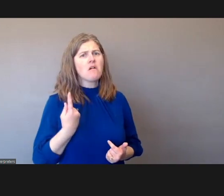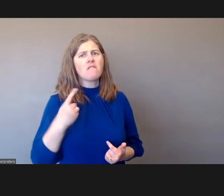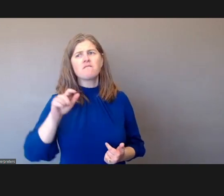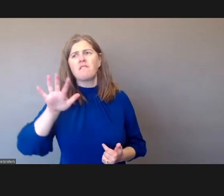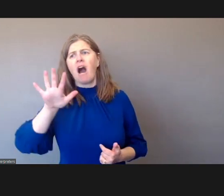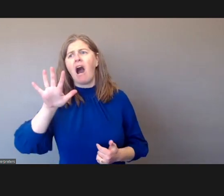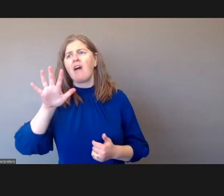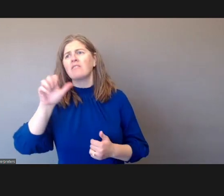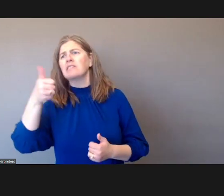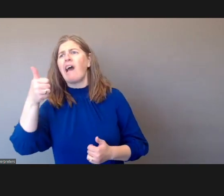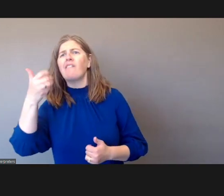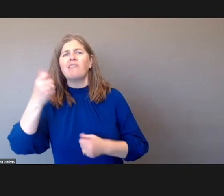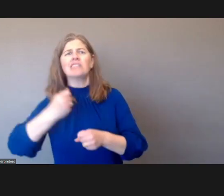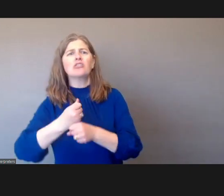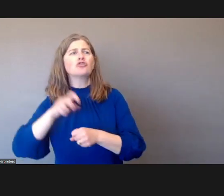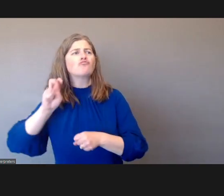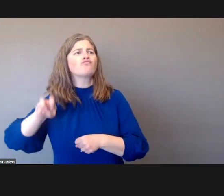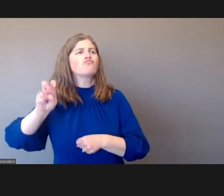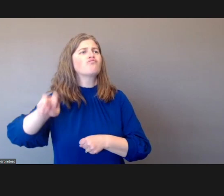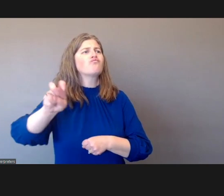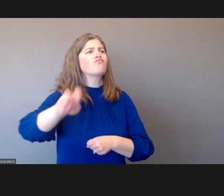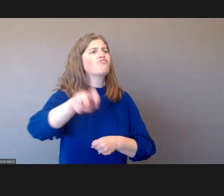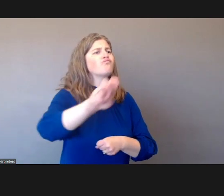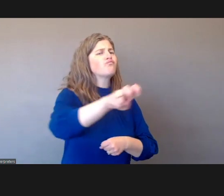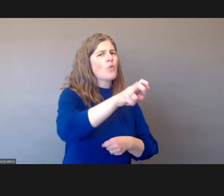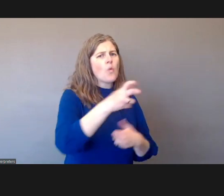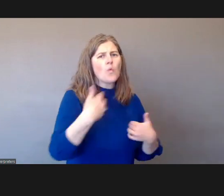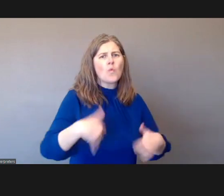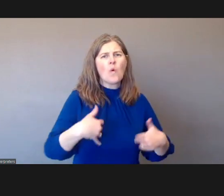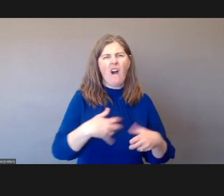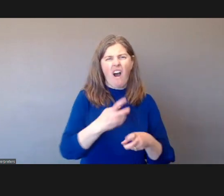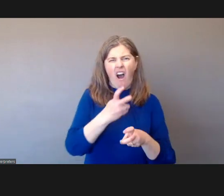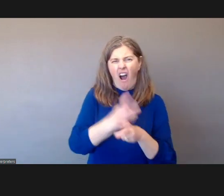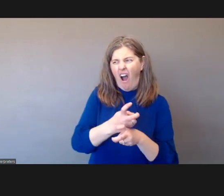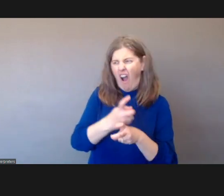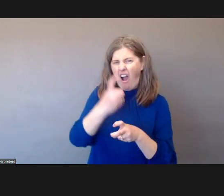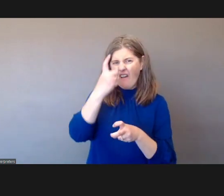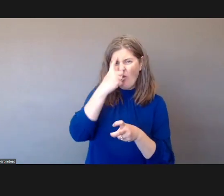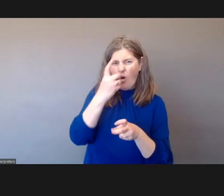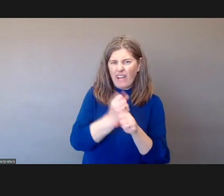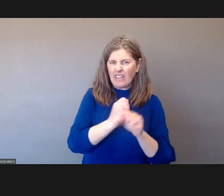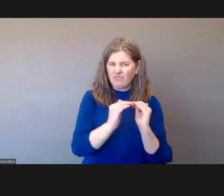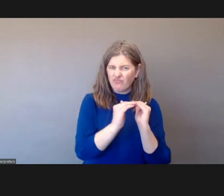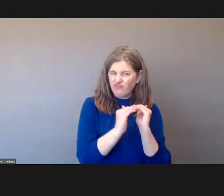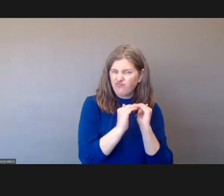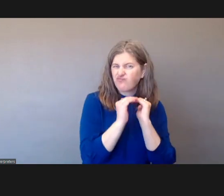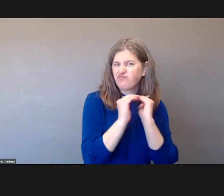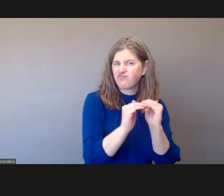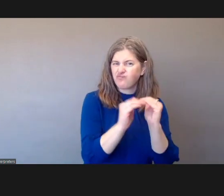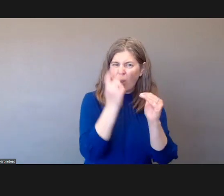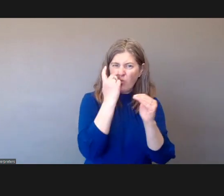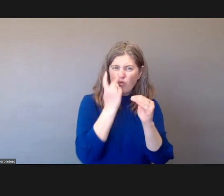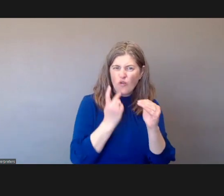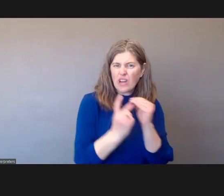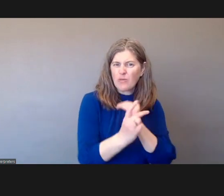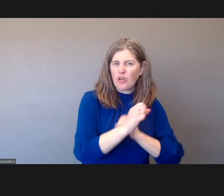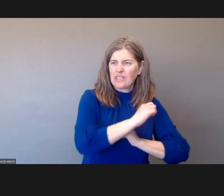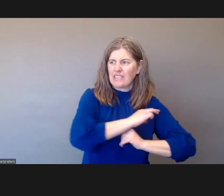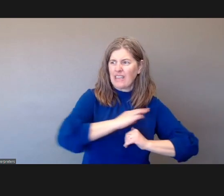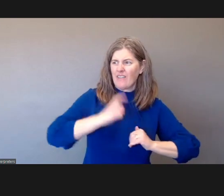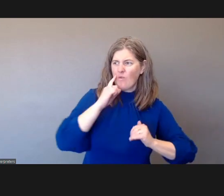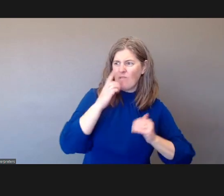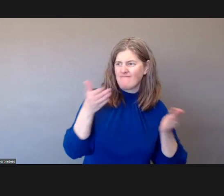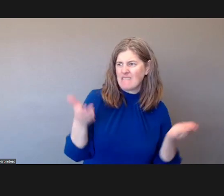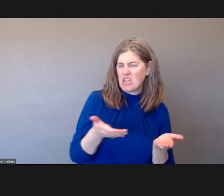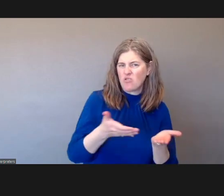of my career just moving around. Well, that makes it hard to get steady, predictable staffing for existing and new